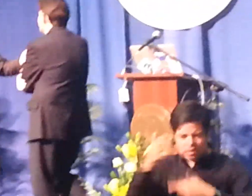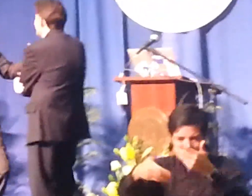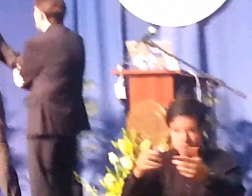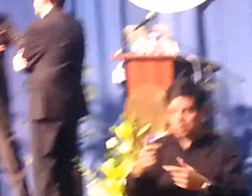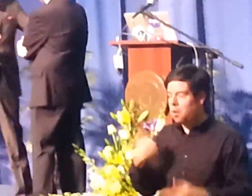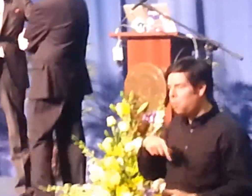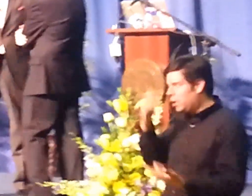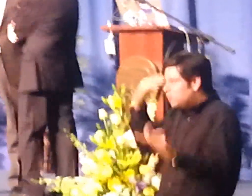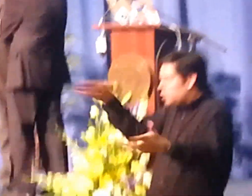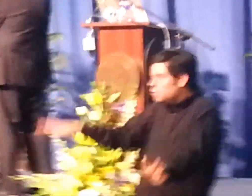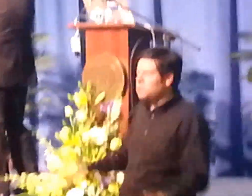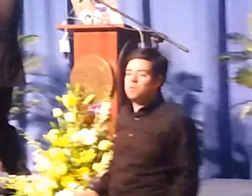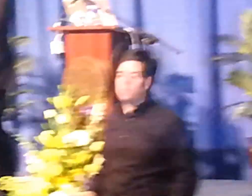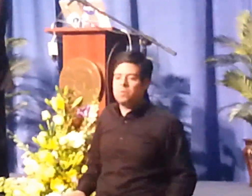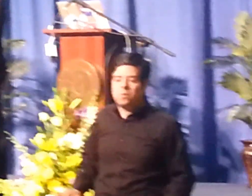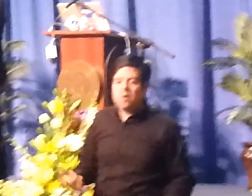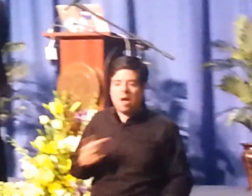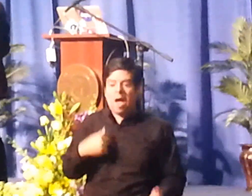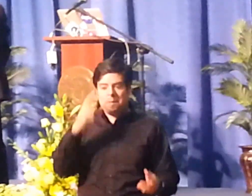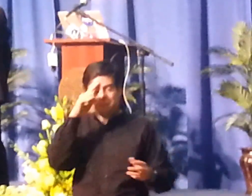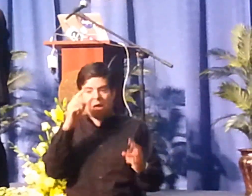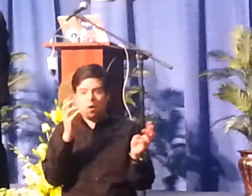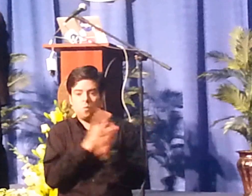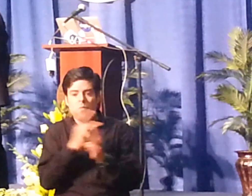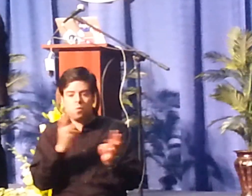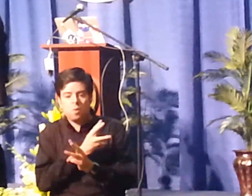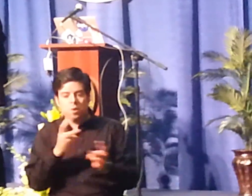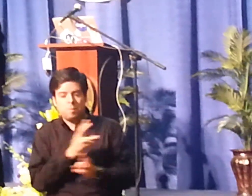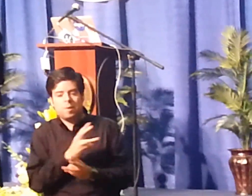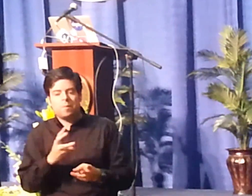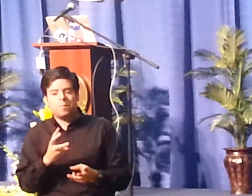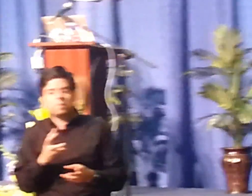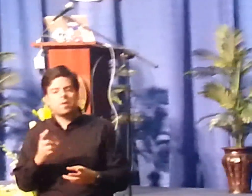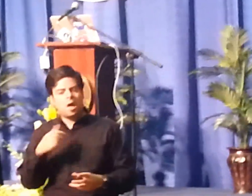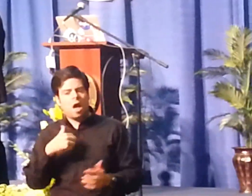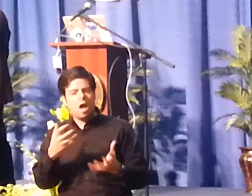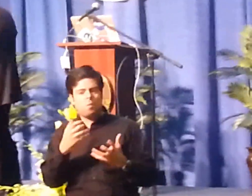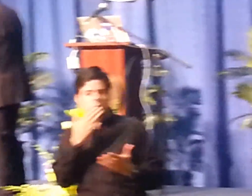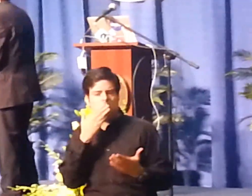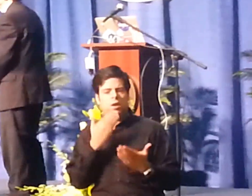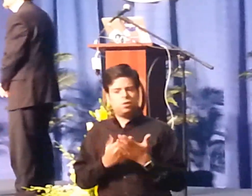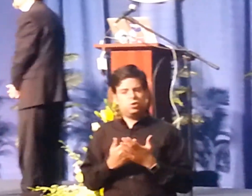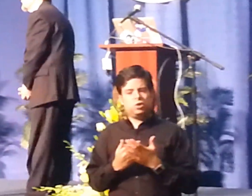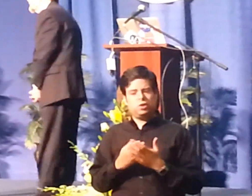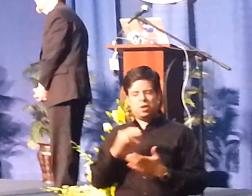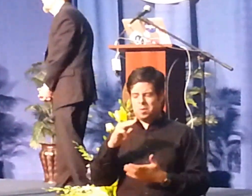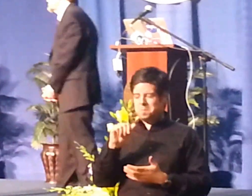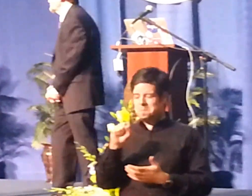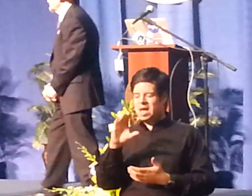okay. I'm not worried about the name of the university. It's going to be great. I want a good mascot.